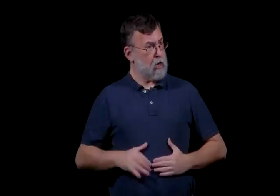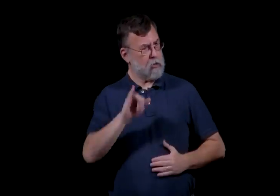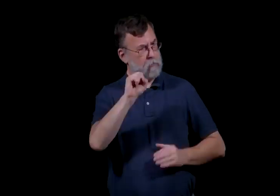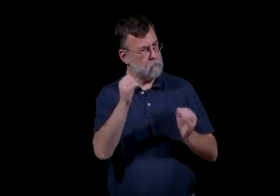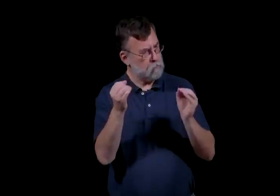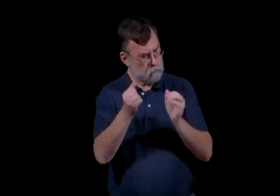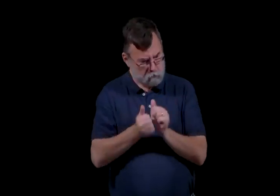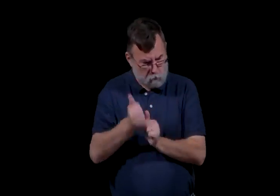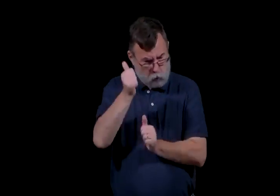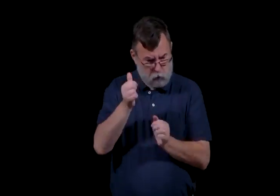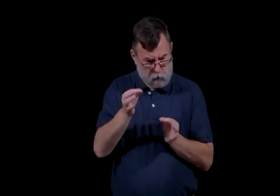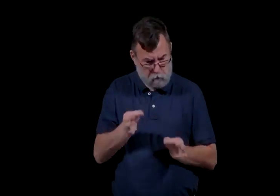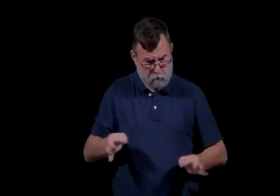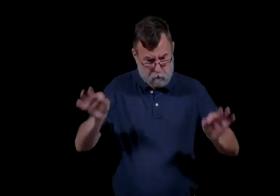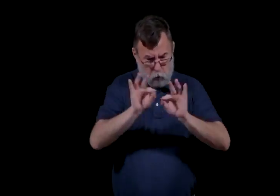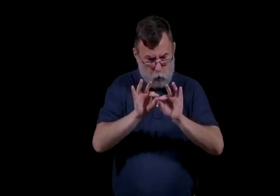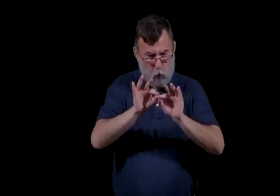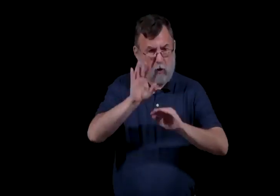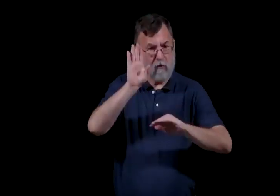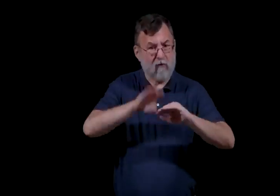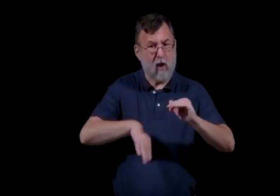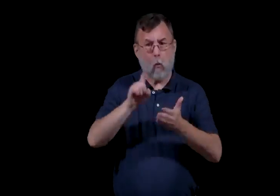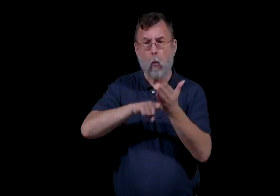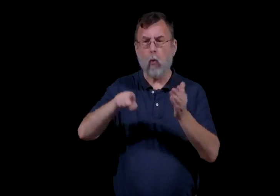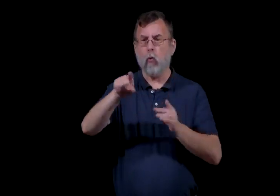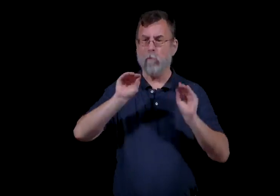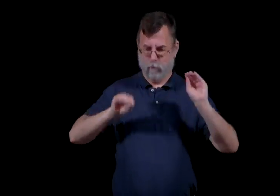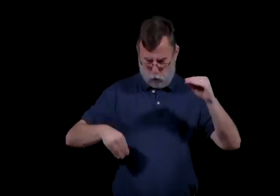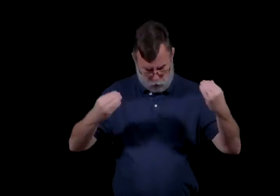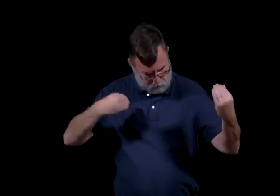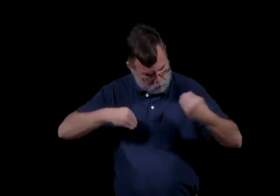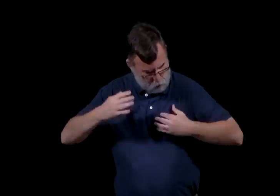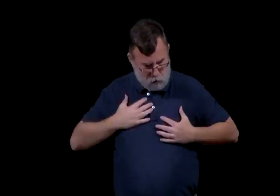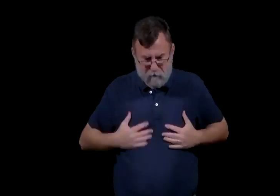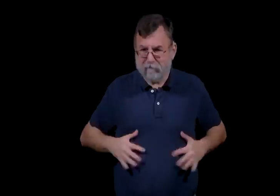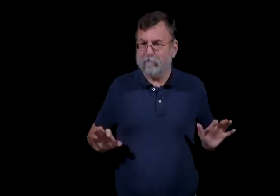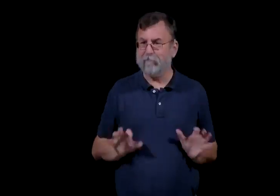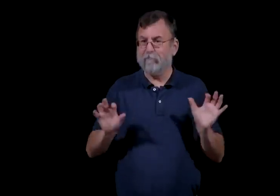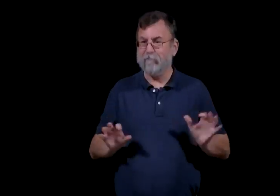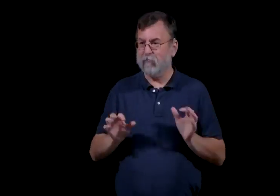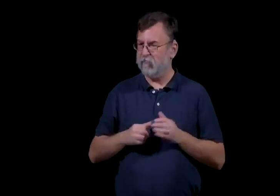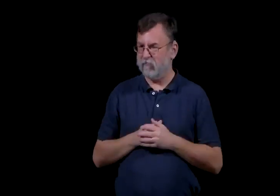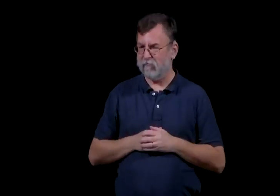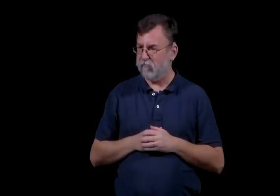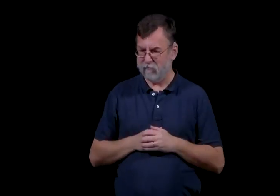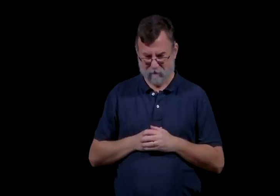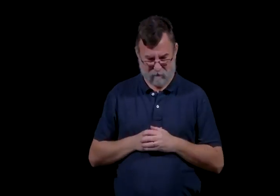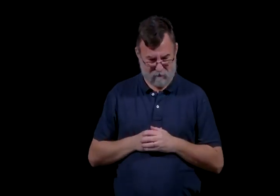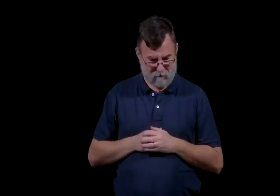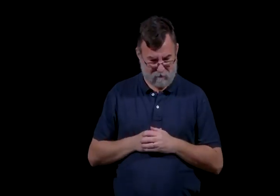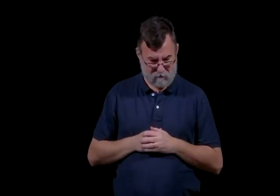and the body is more important than what you'll put on it.